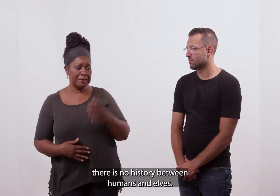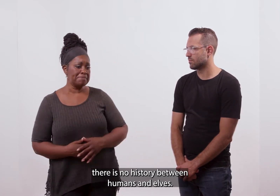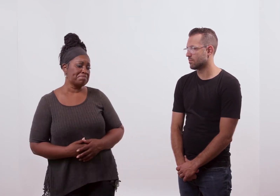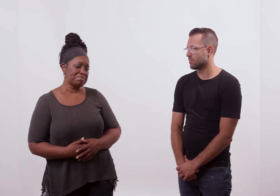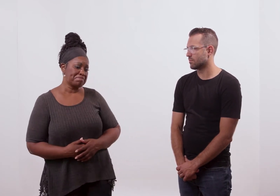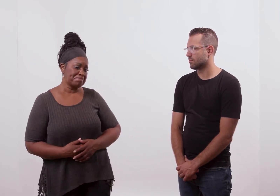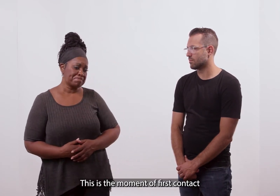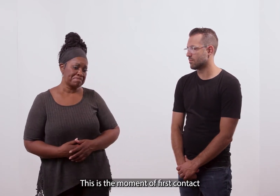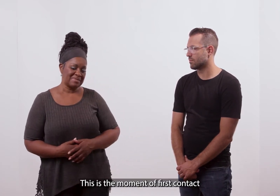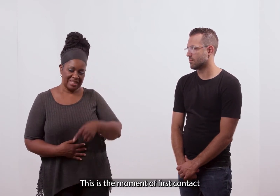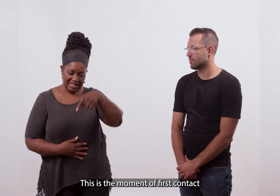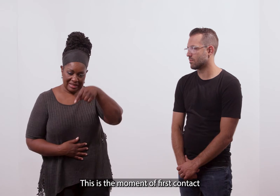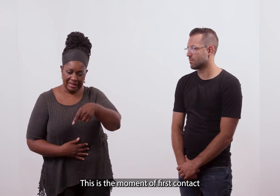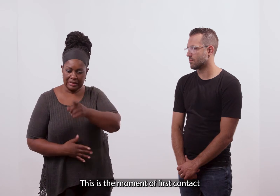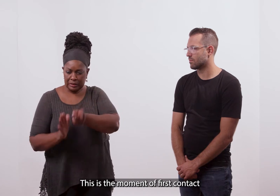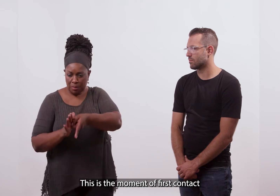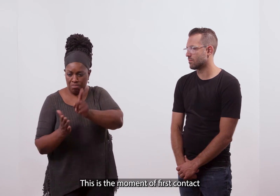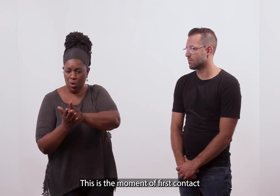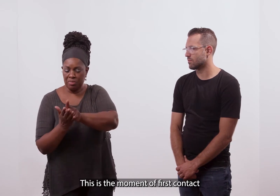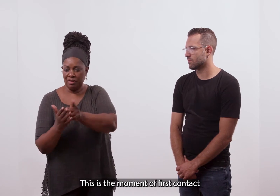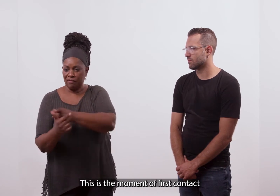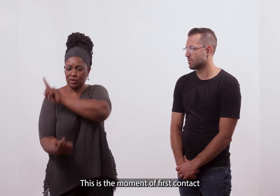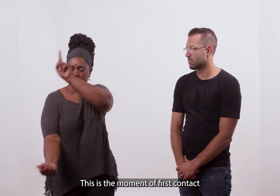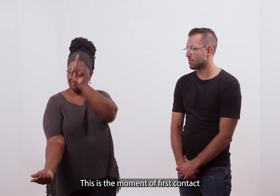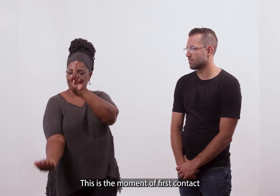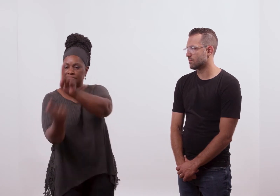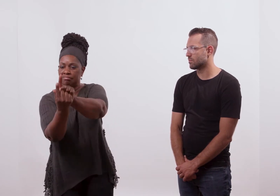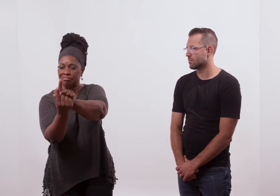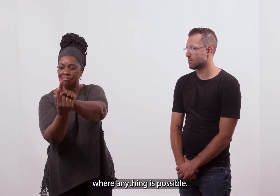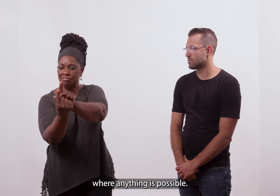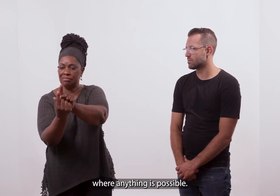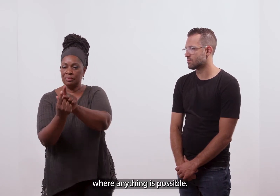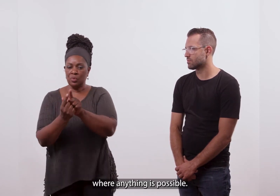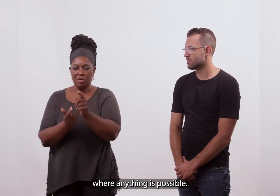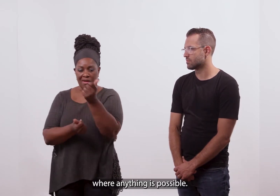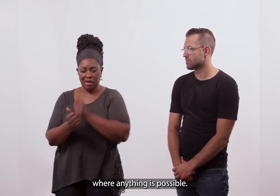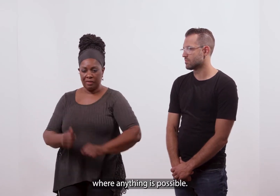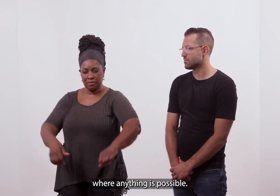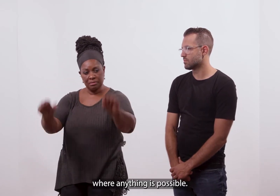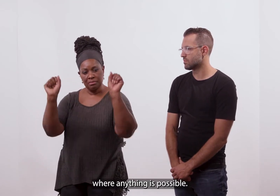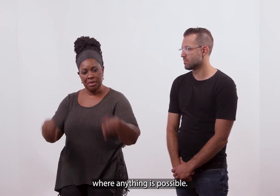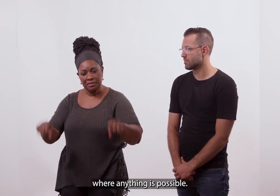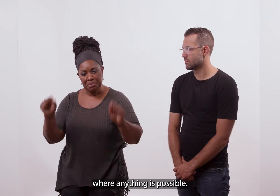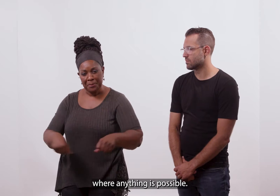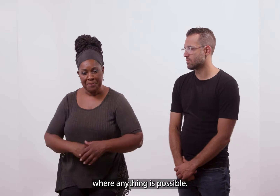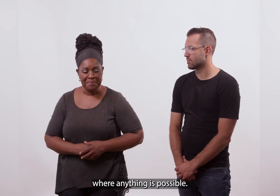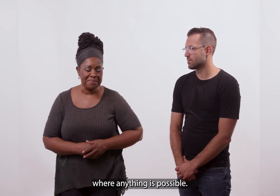elves. This is the moment of first contact, where anything is